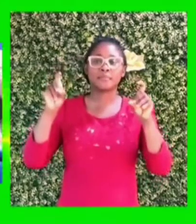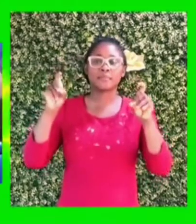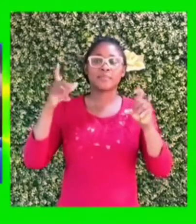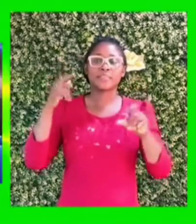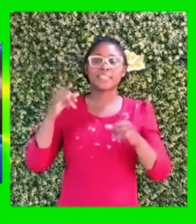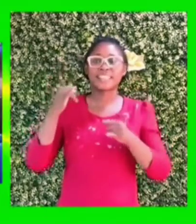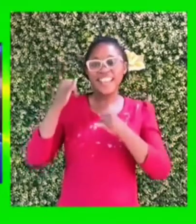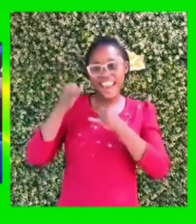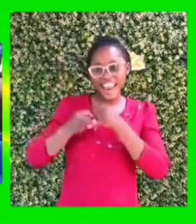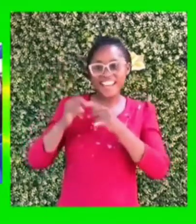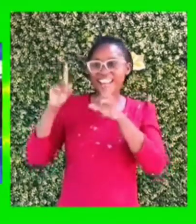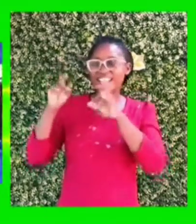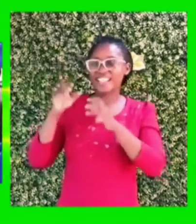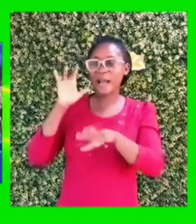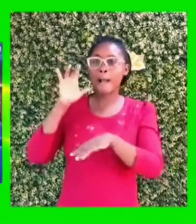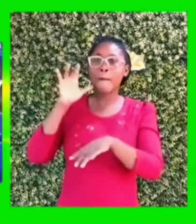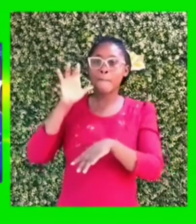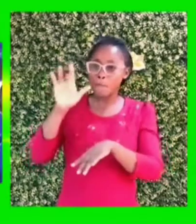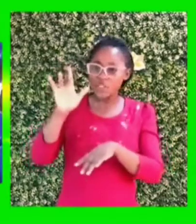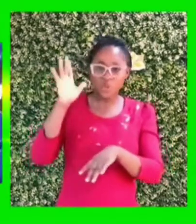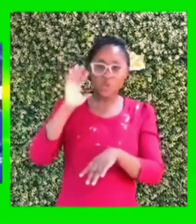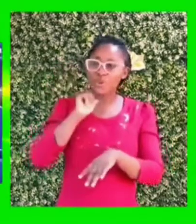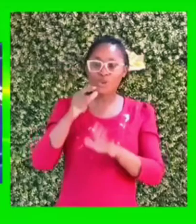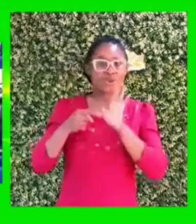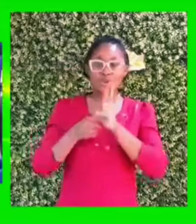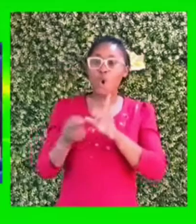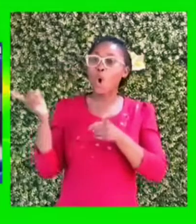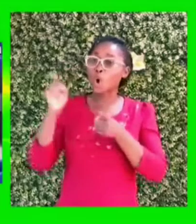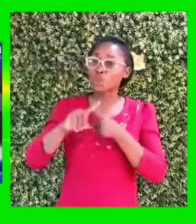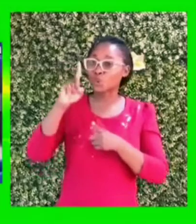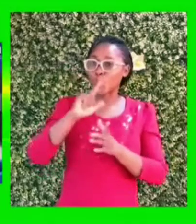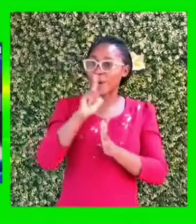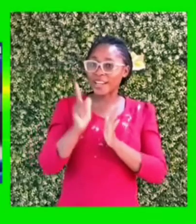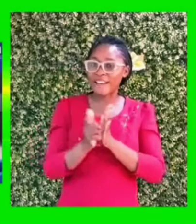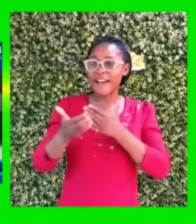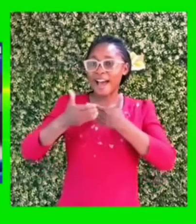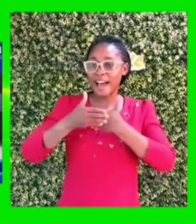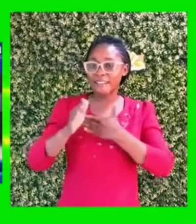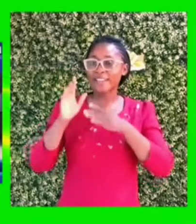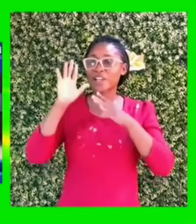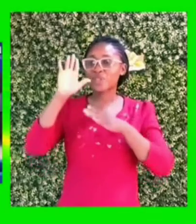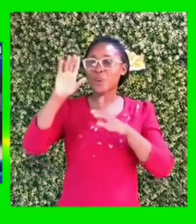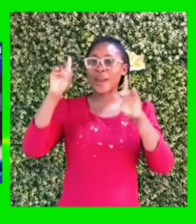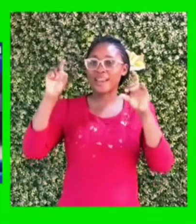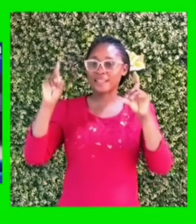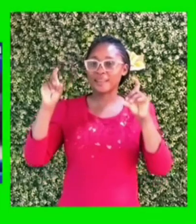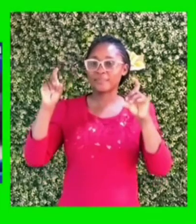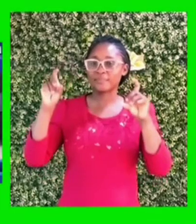The End Exam button will not be displayed until an hour into the examination.